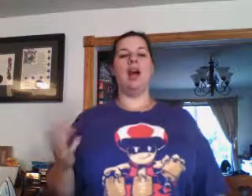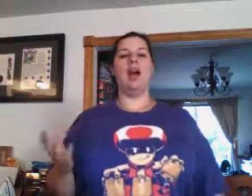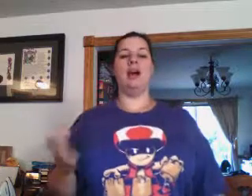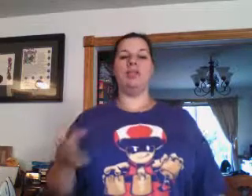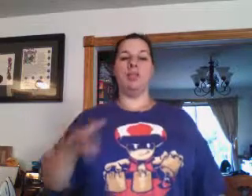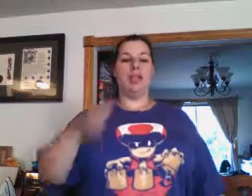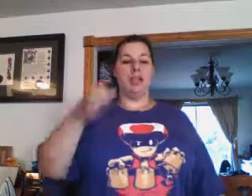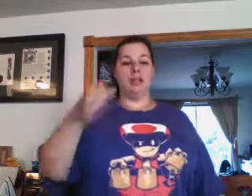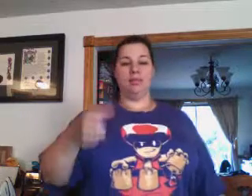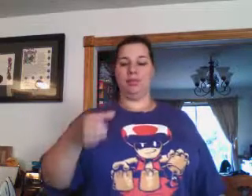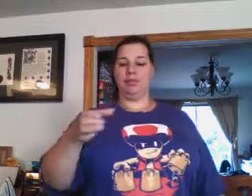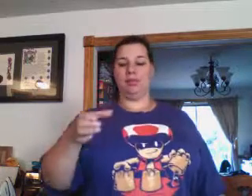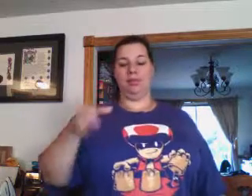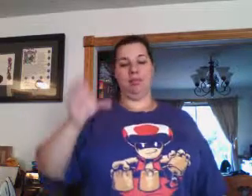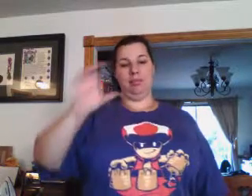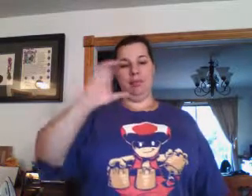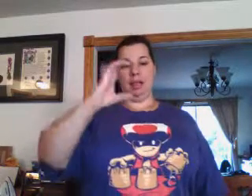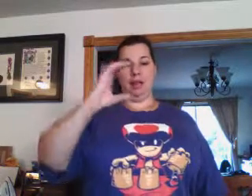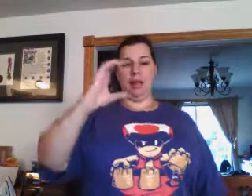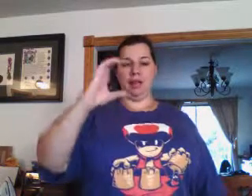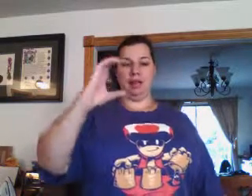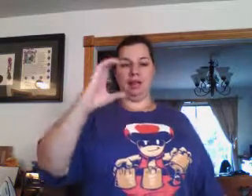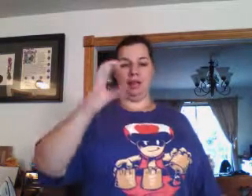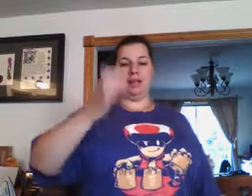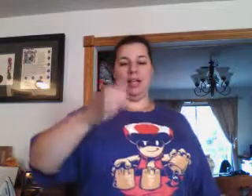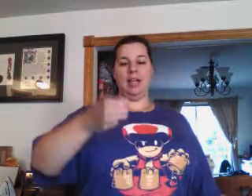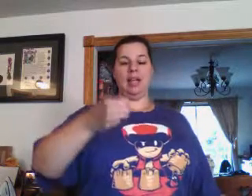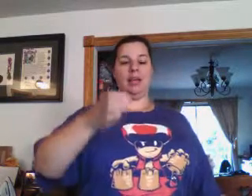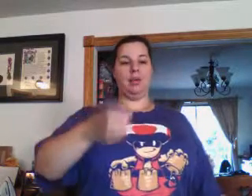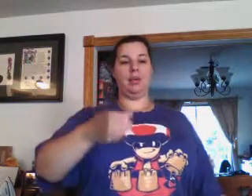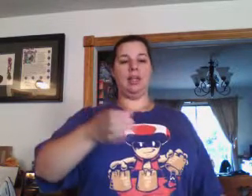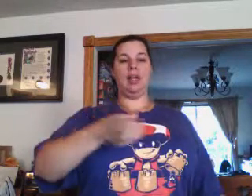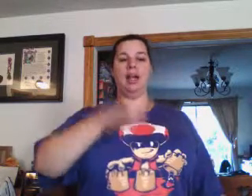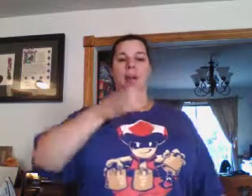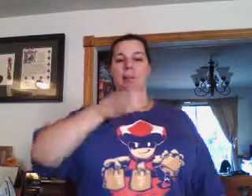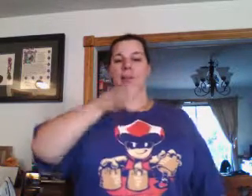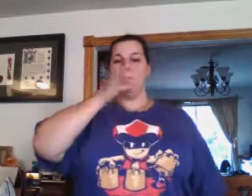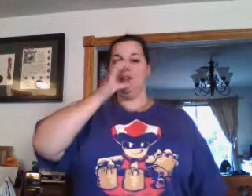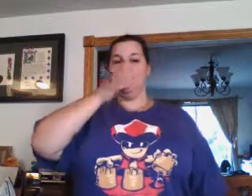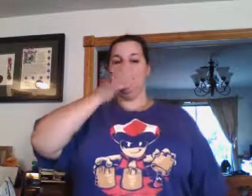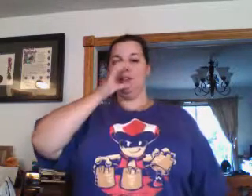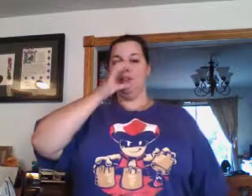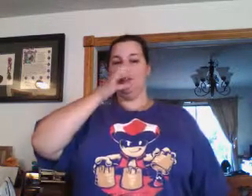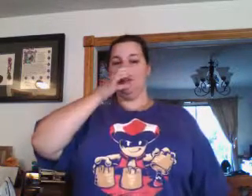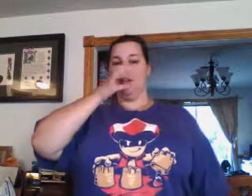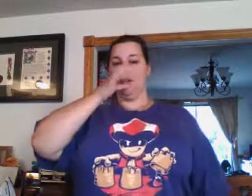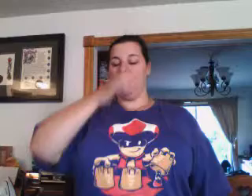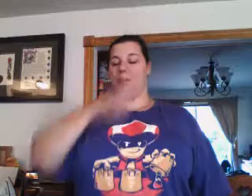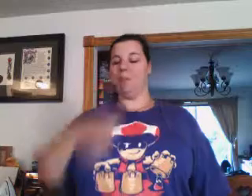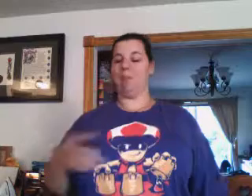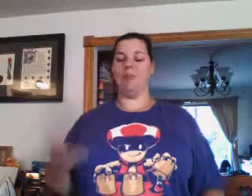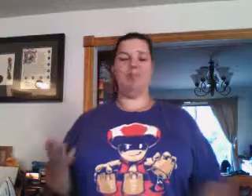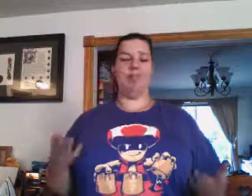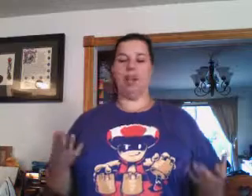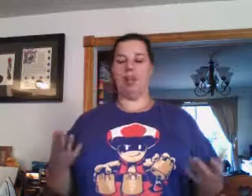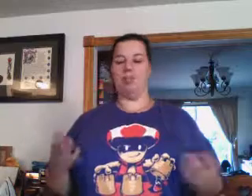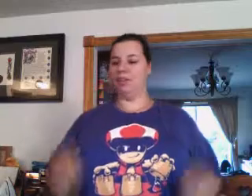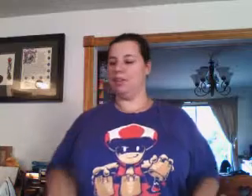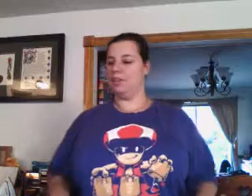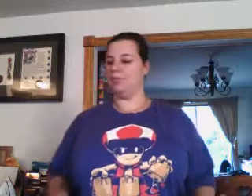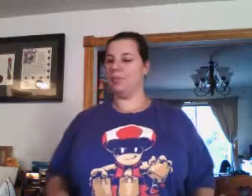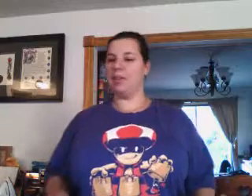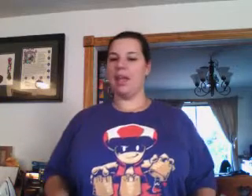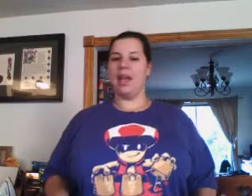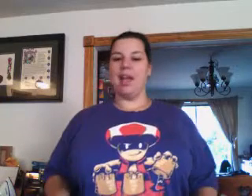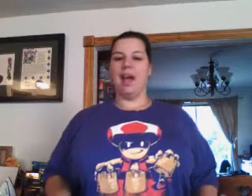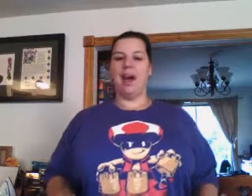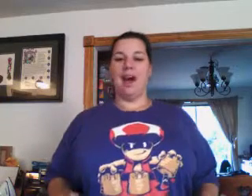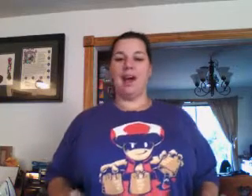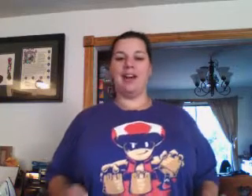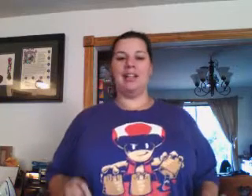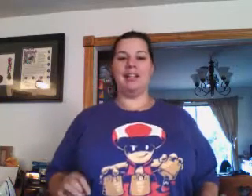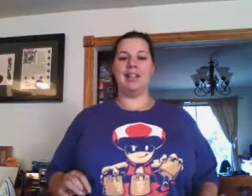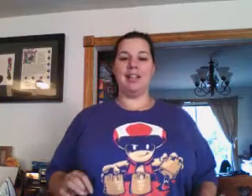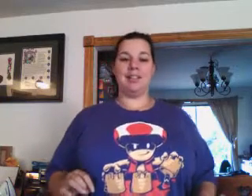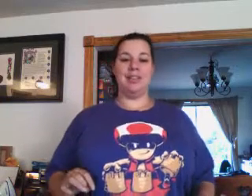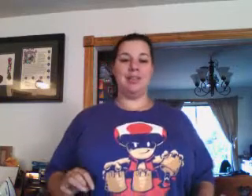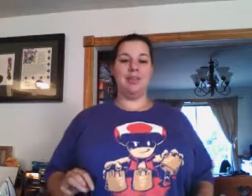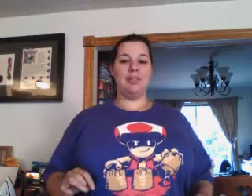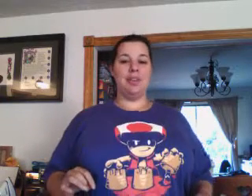Food. Drink. Make your hand into a C like you're holding a cup. Drink. Very obvious. Next thing we've got